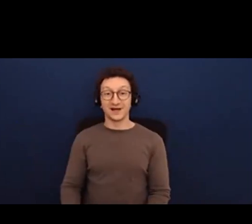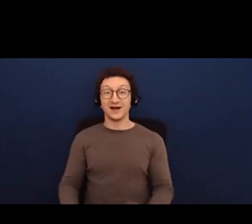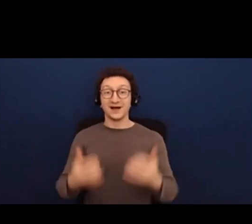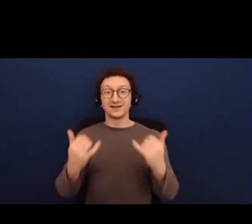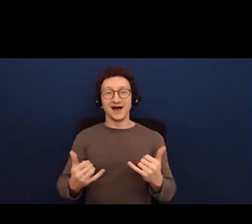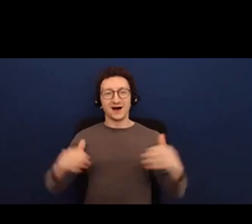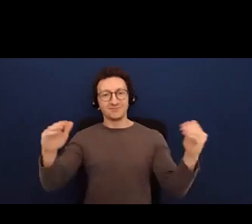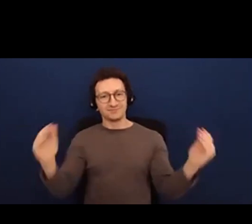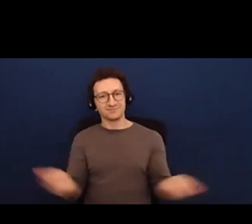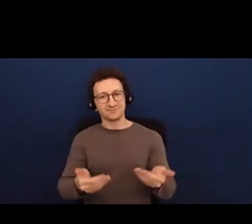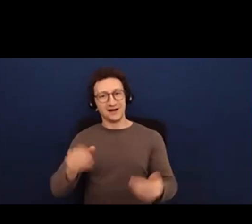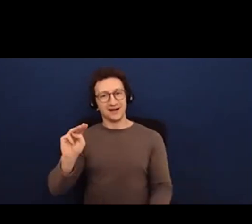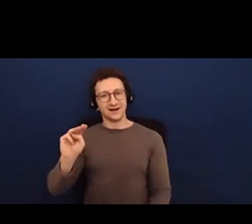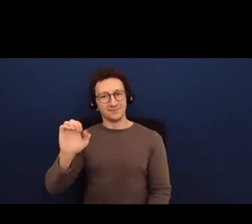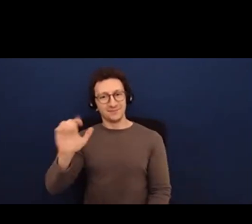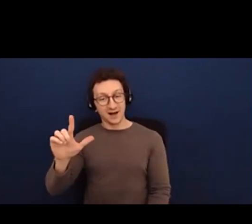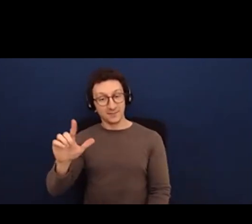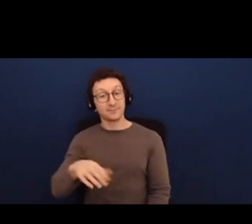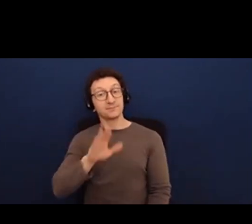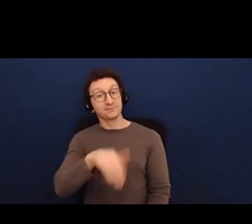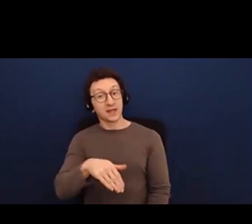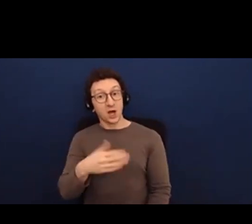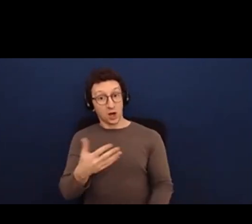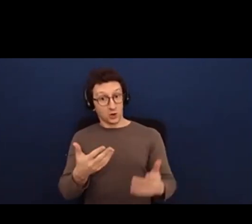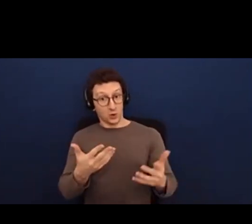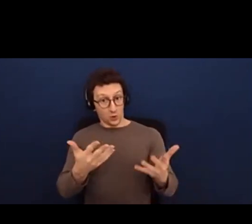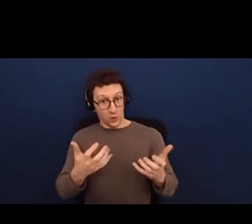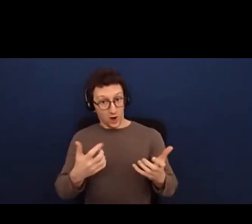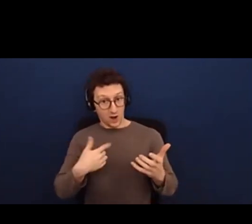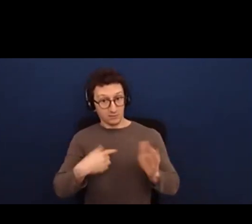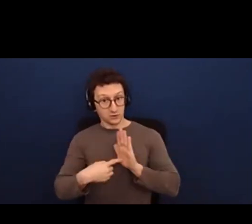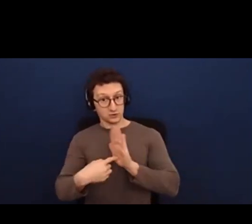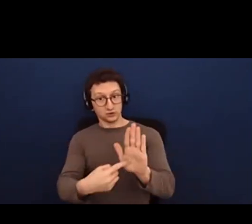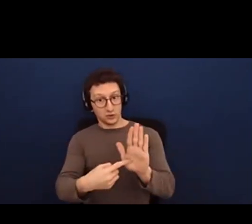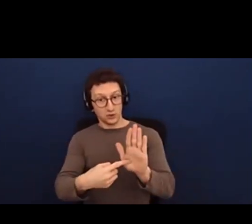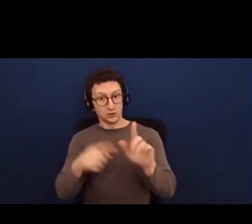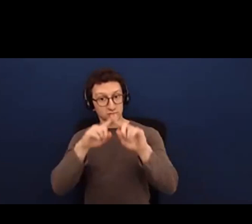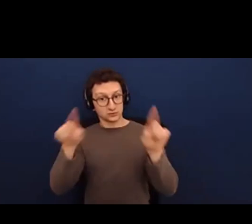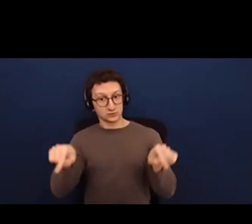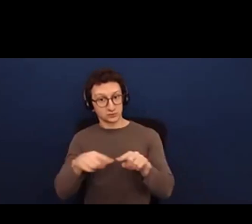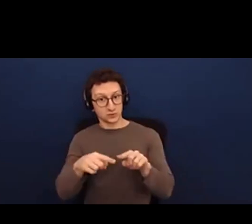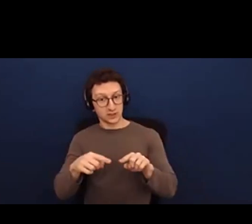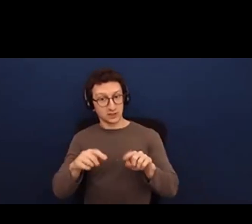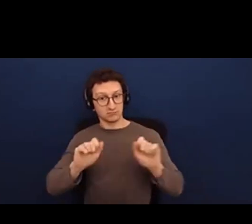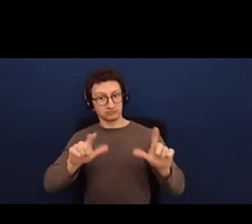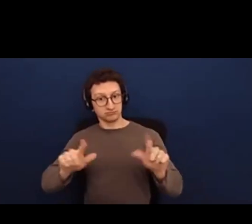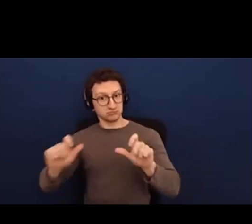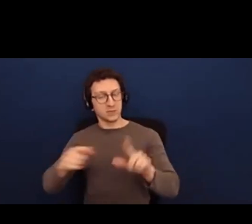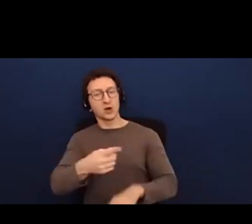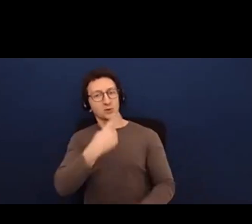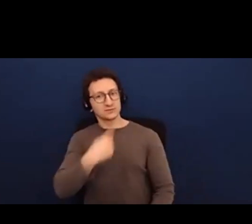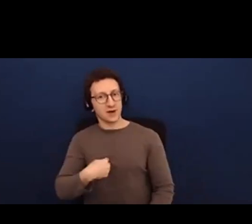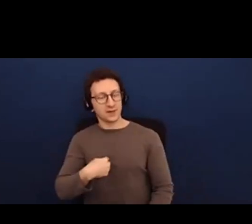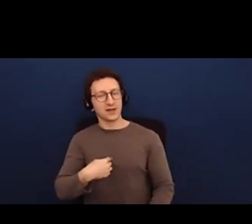say is, let me know when you want me to share the screen, and I will do that at your prompting.